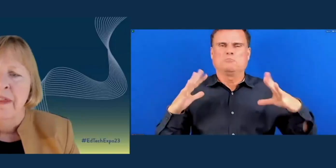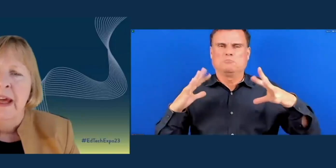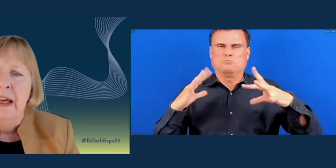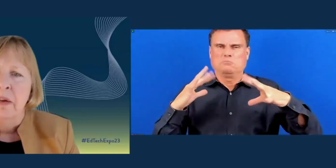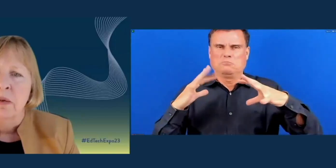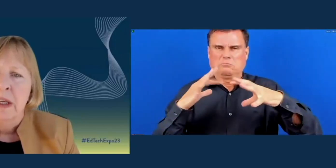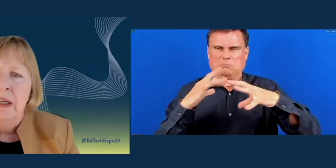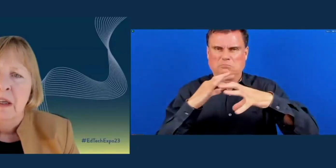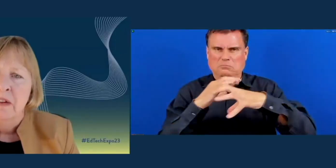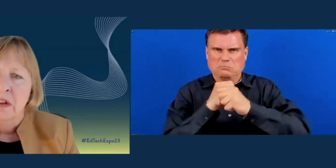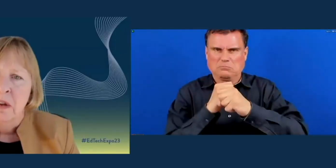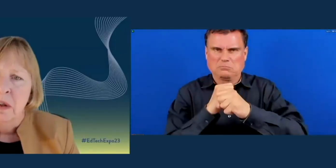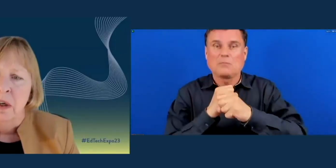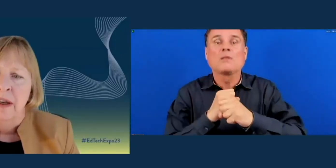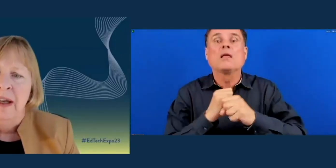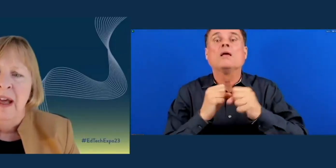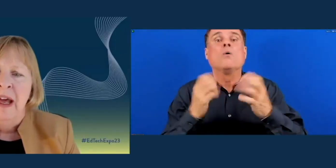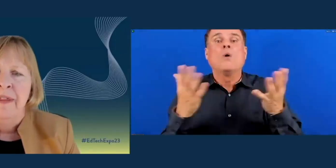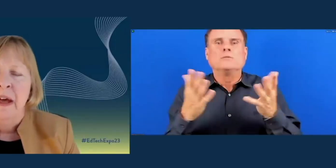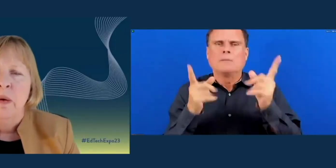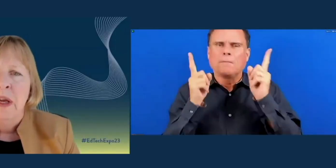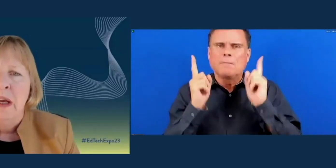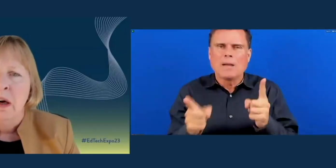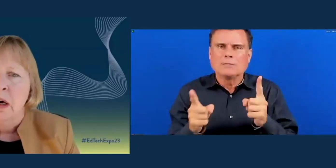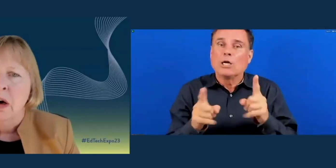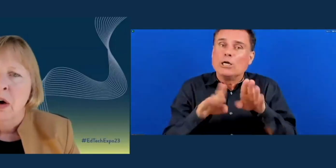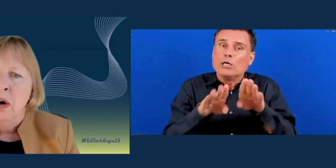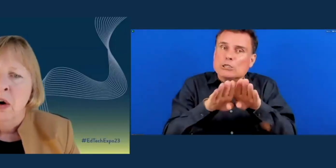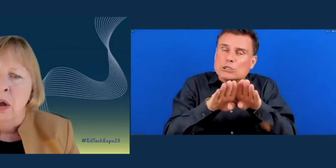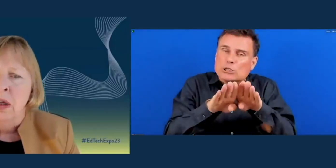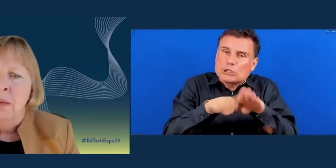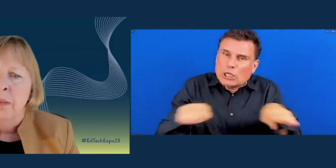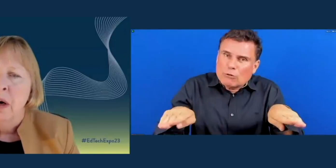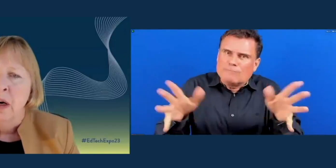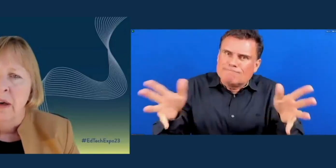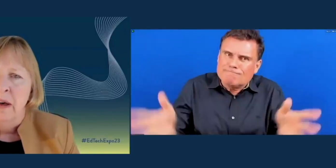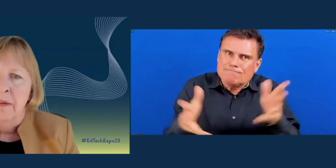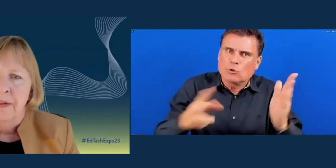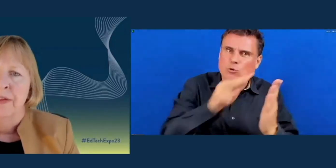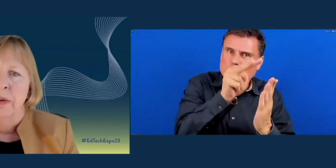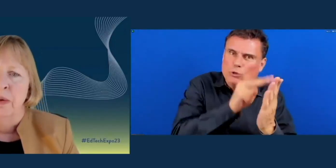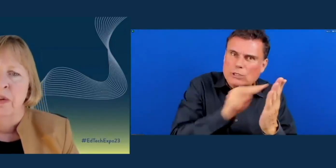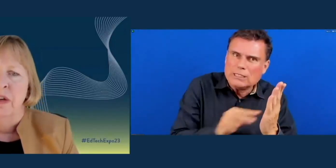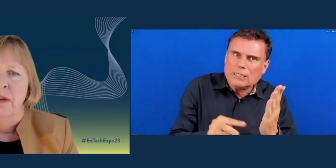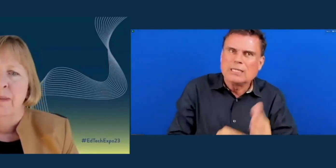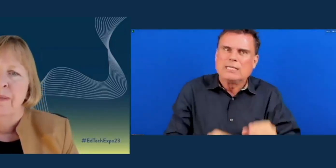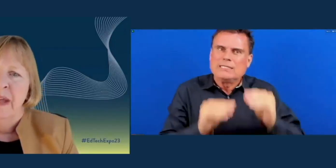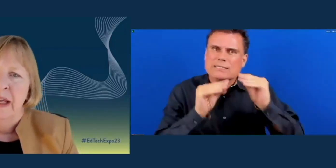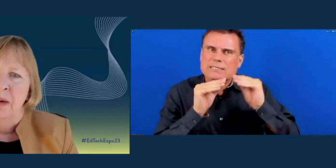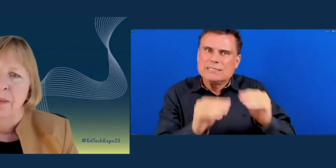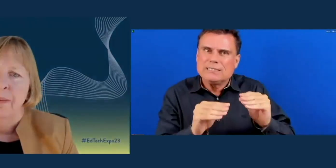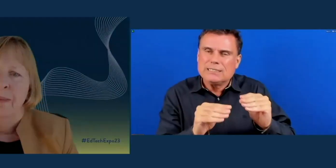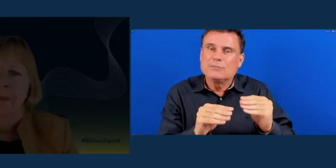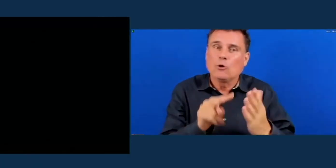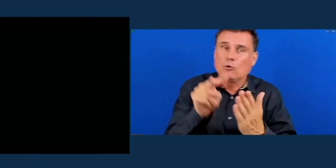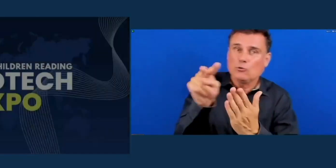that they can read to learn, and that we are all part of the solution. Thank